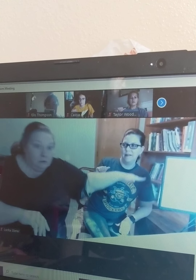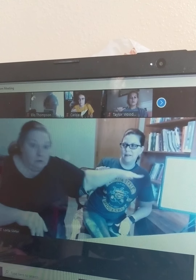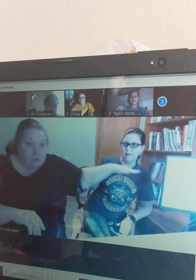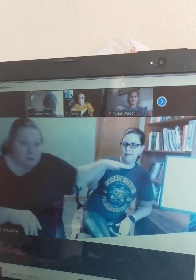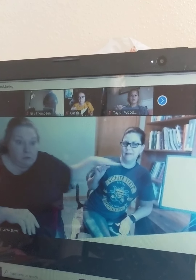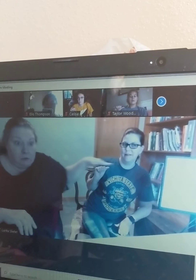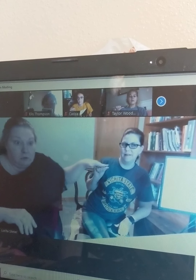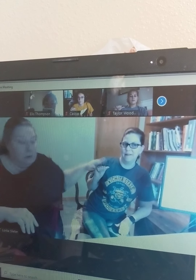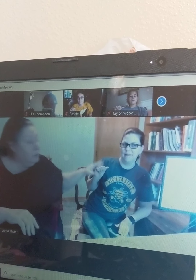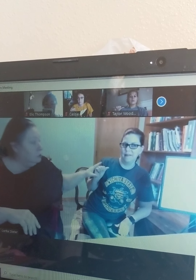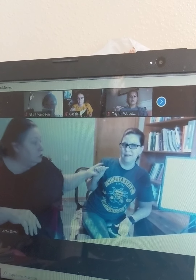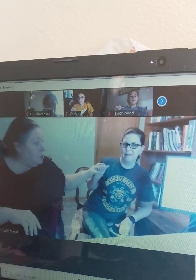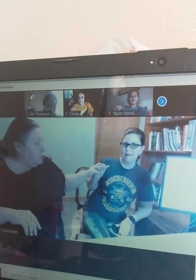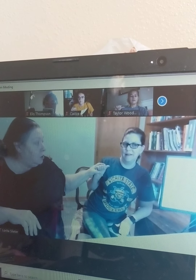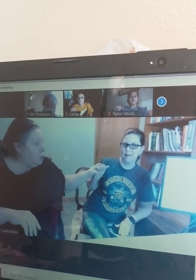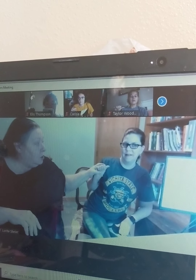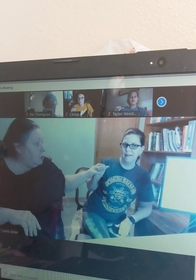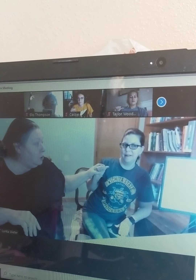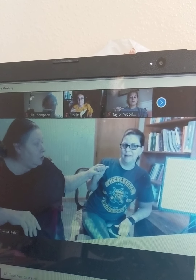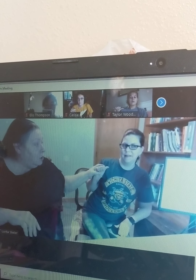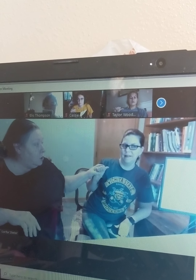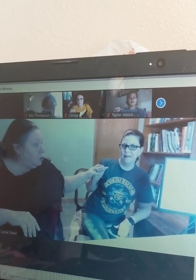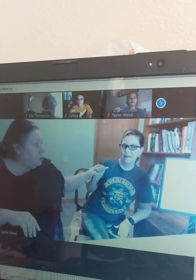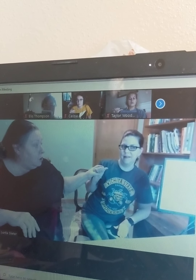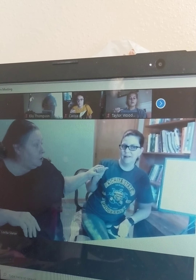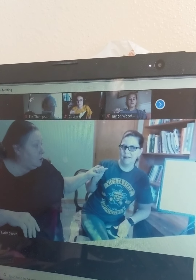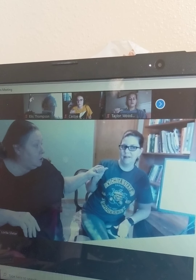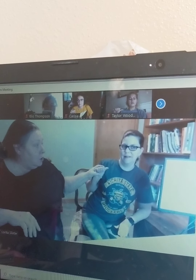where the alphabet goes. So you see this little square?